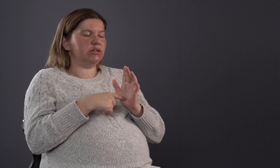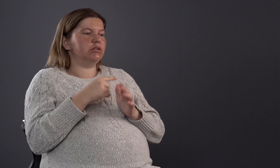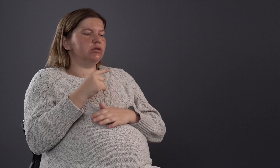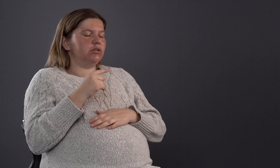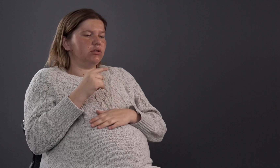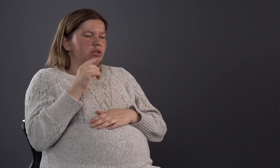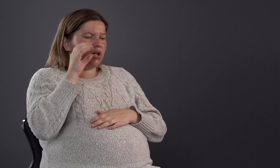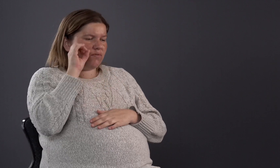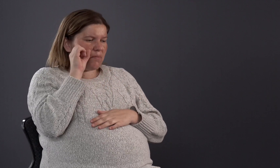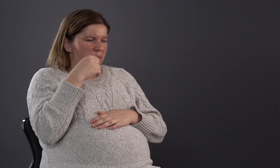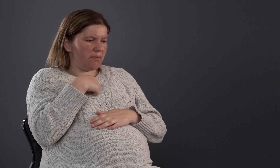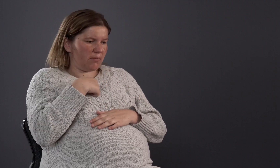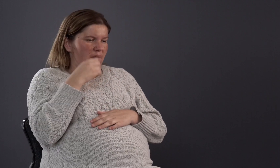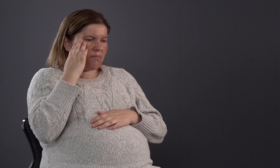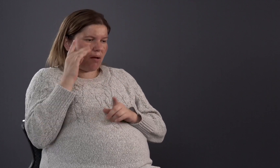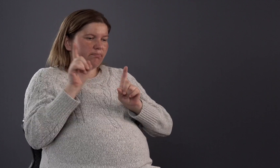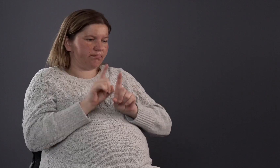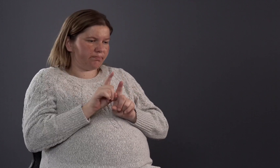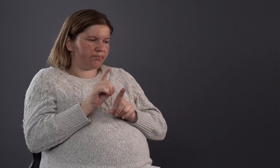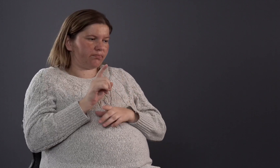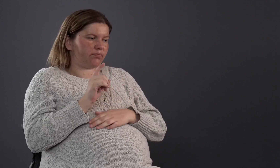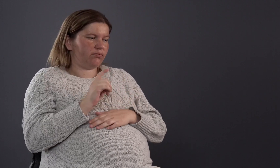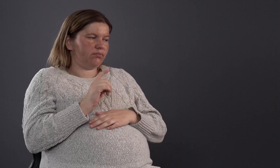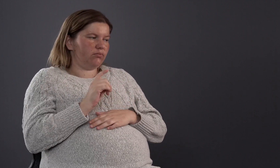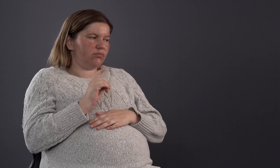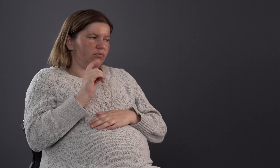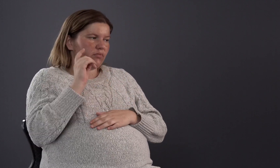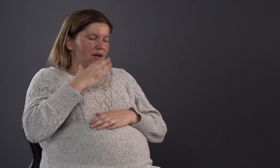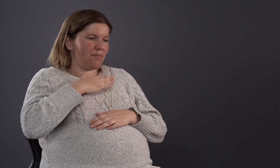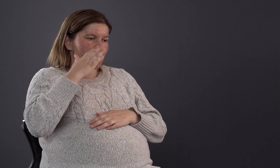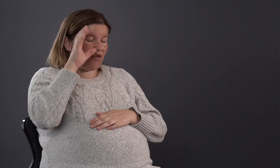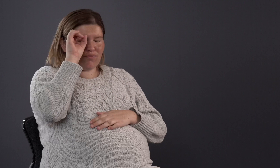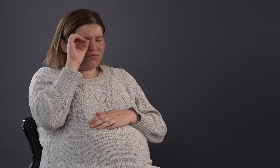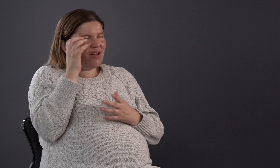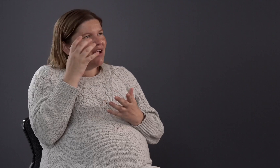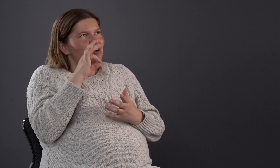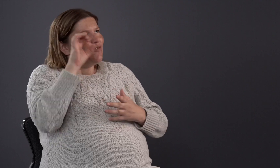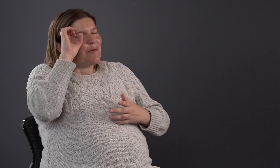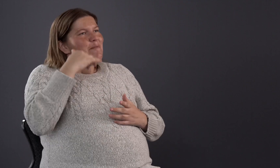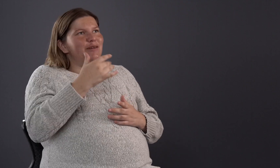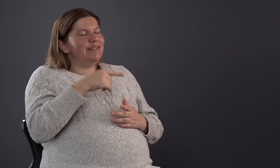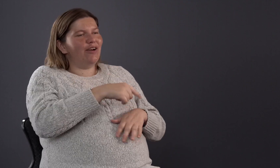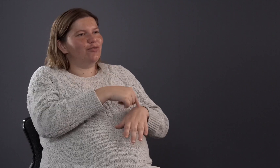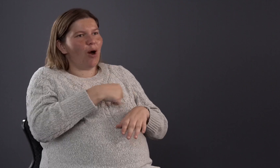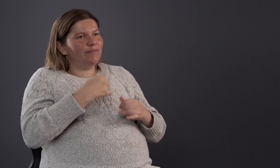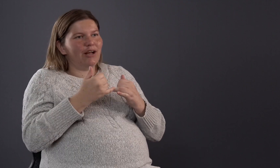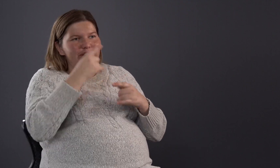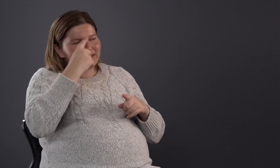I can't say that I remember the whole thing very well. Well, I was terribly sick at the time, but what I do remember